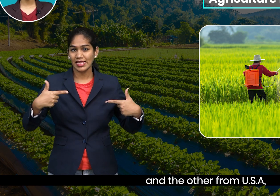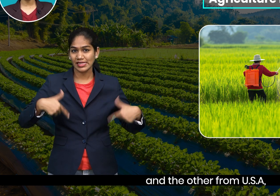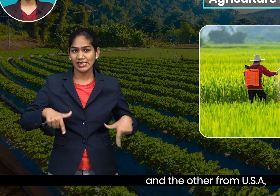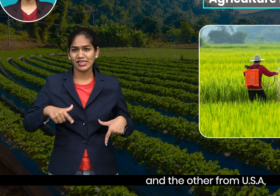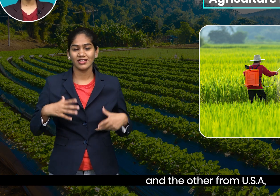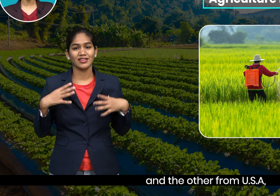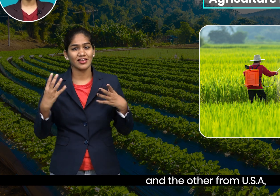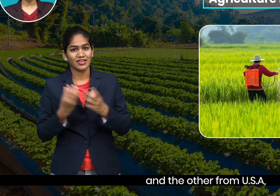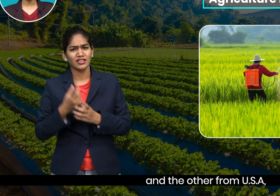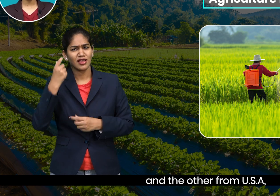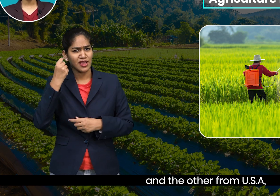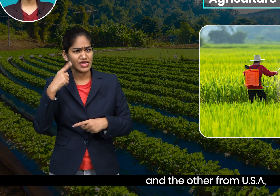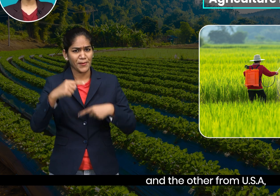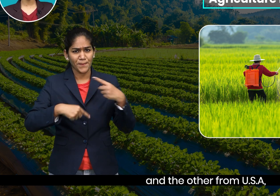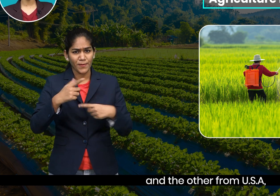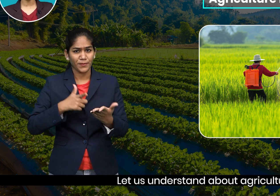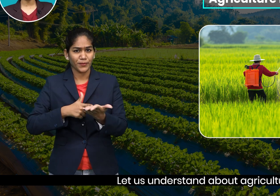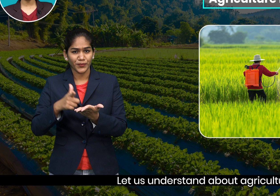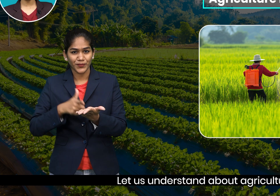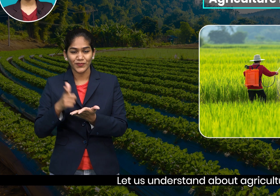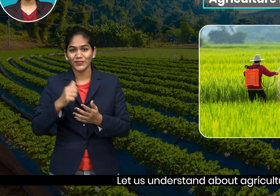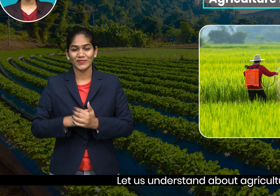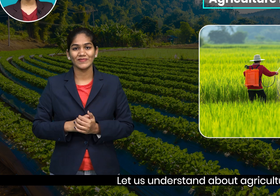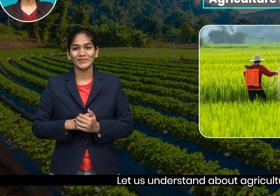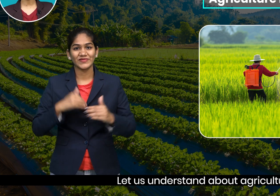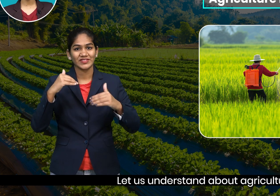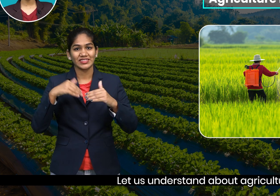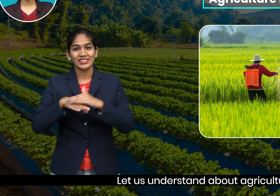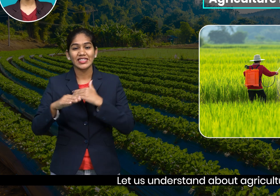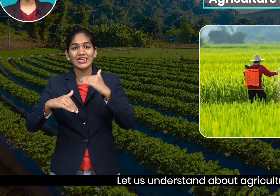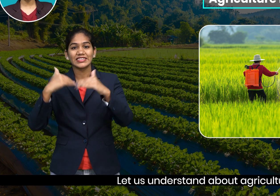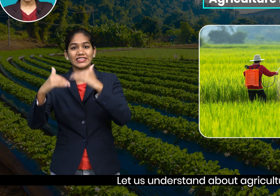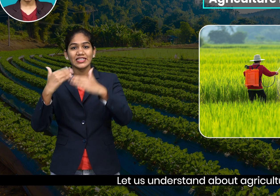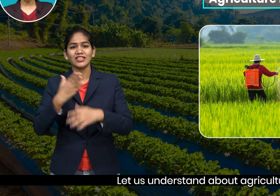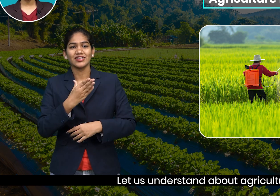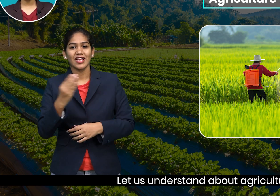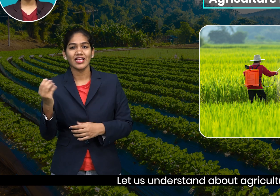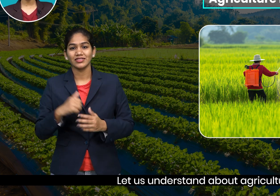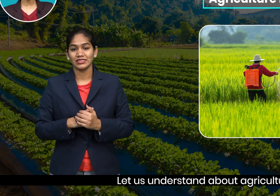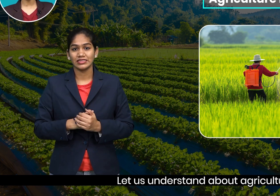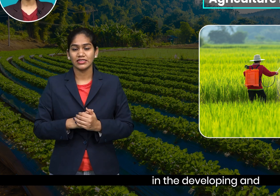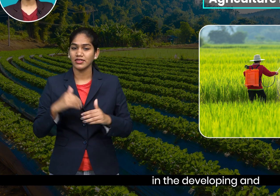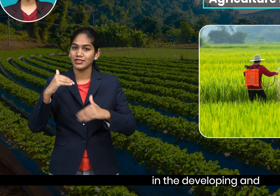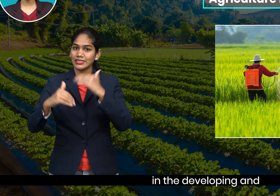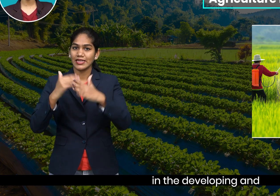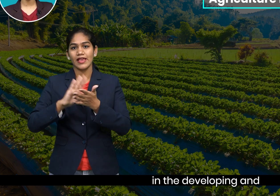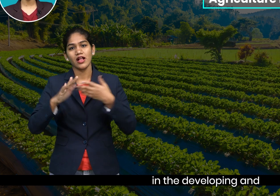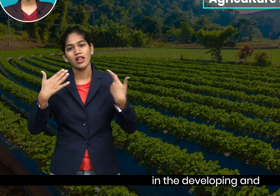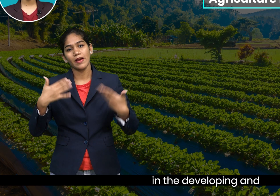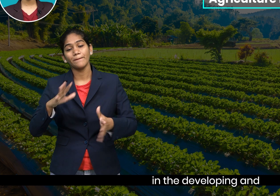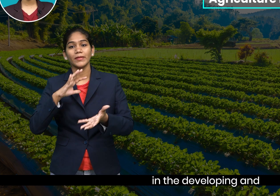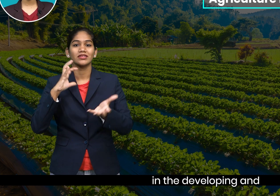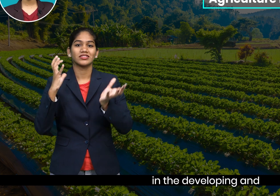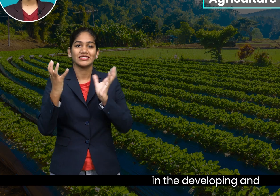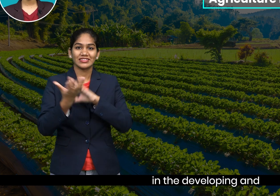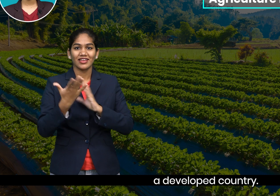Let us understand about agriculture in the developing and a developed country.